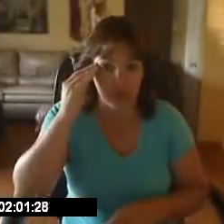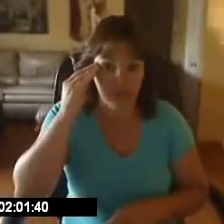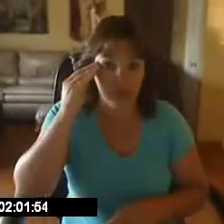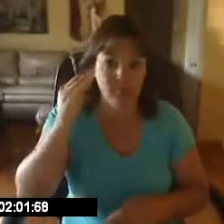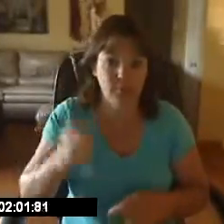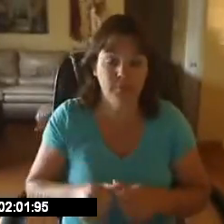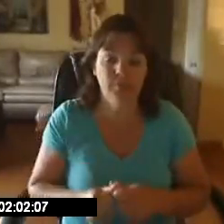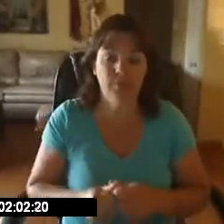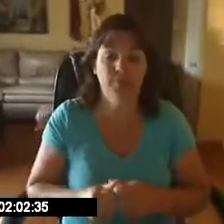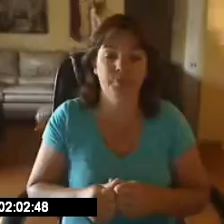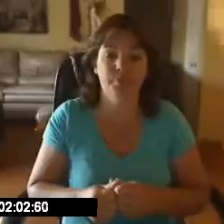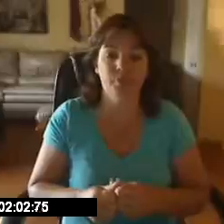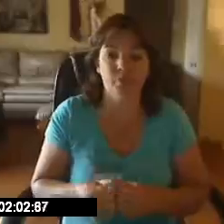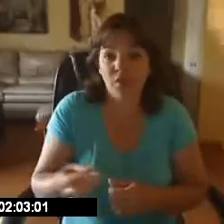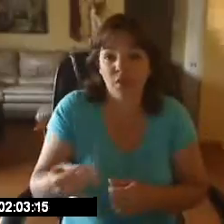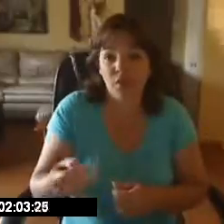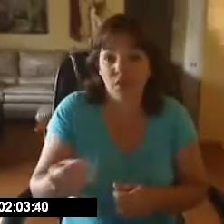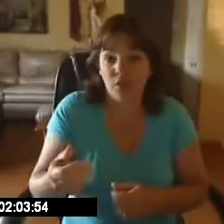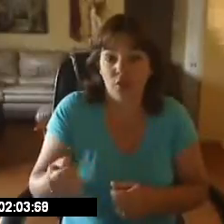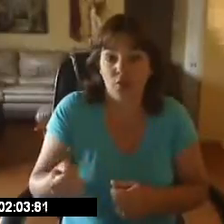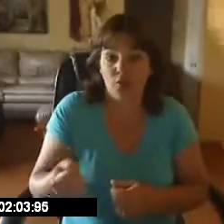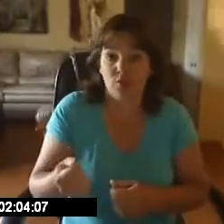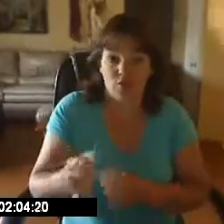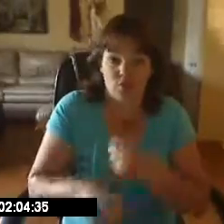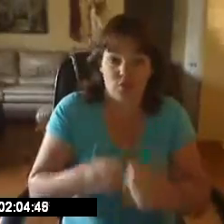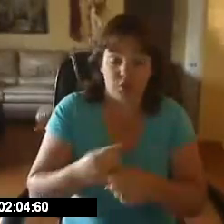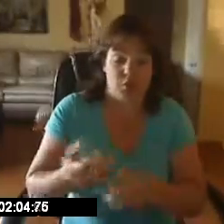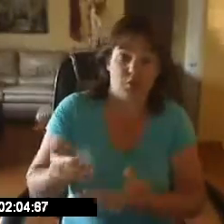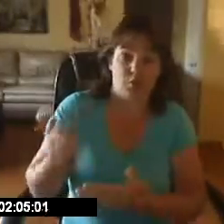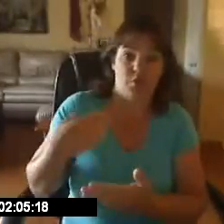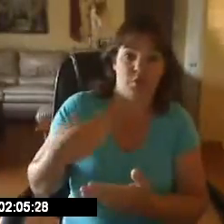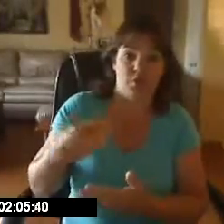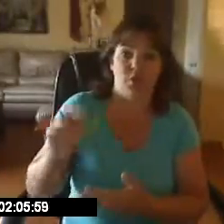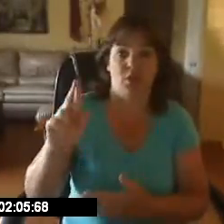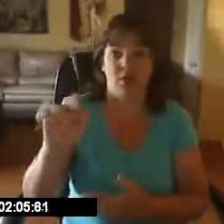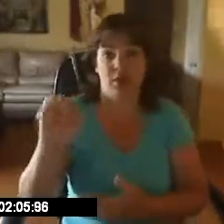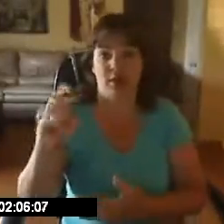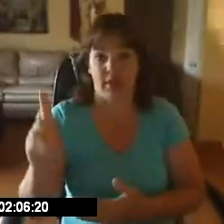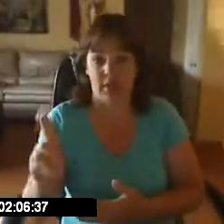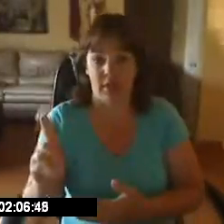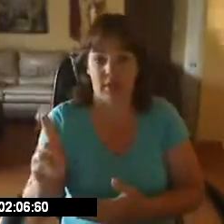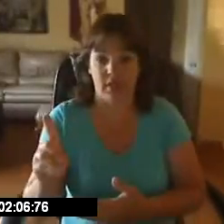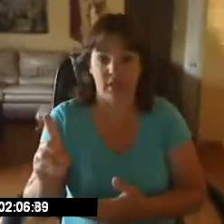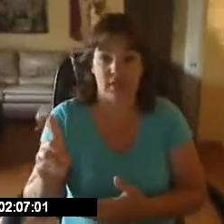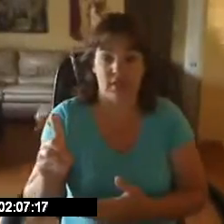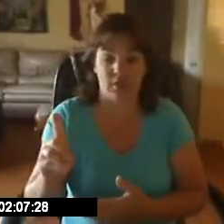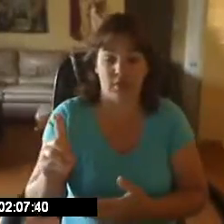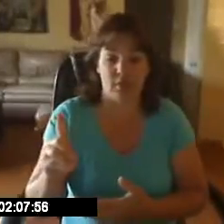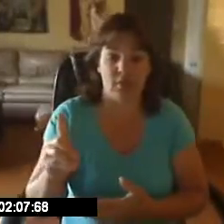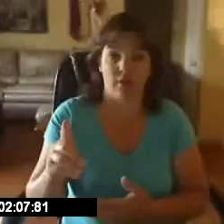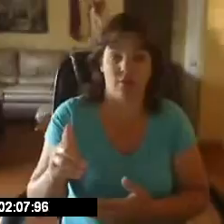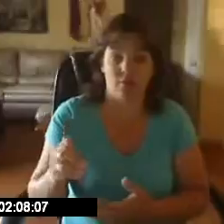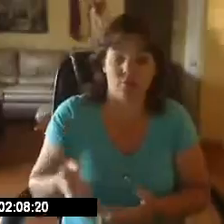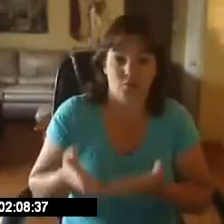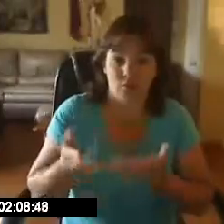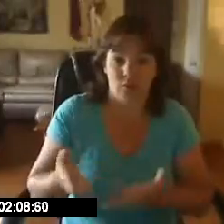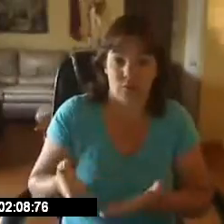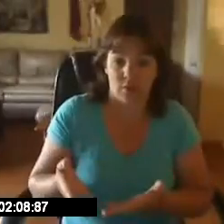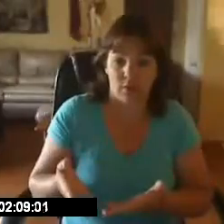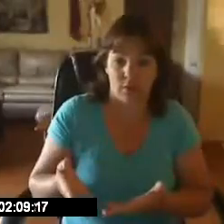A few years ago, RID decided that they would enact an educational requirement to be able to take the performance